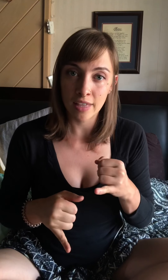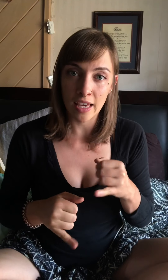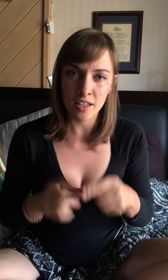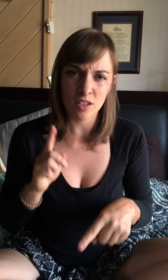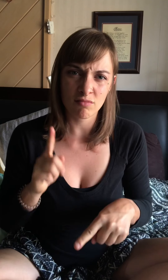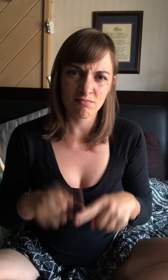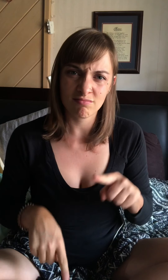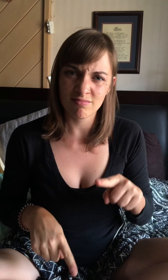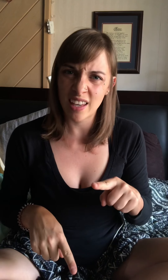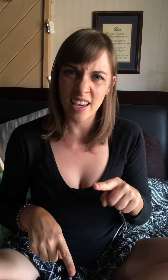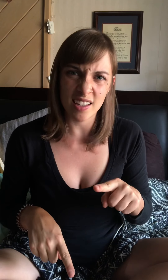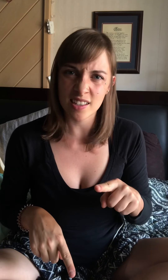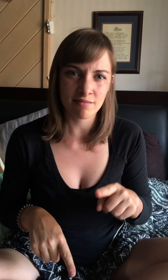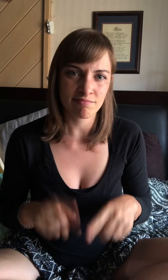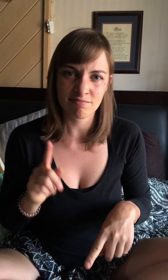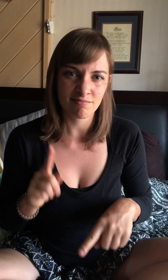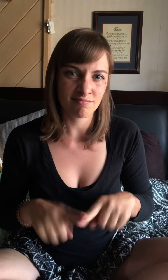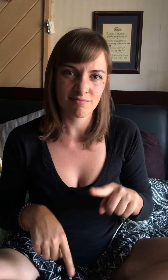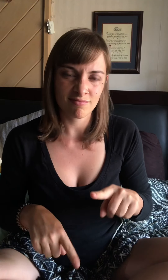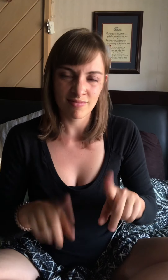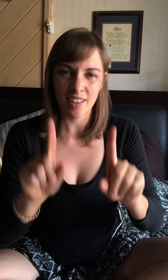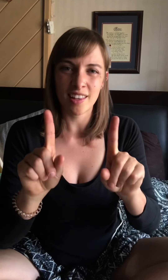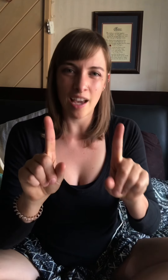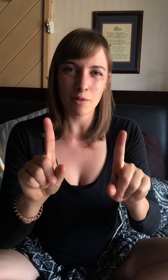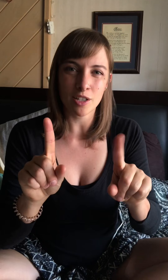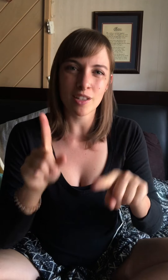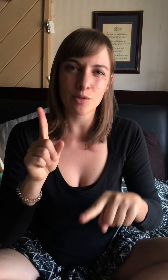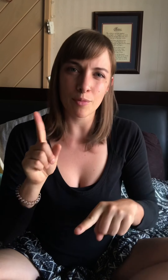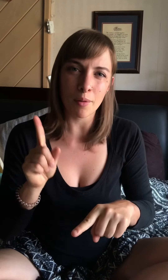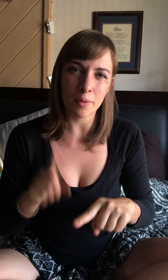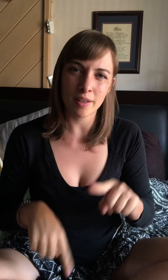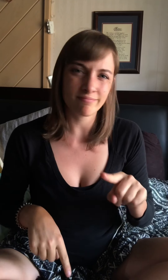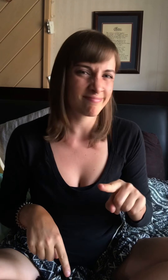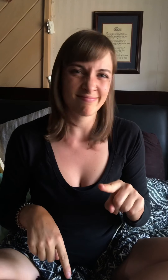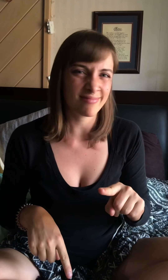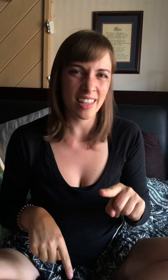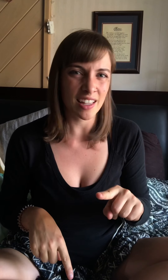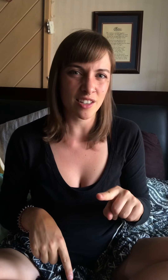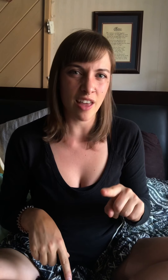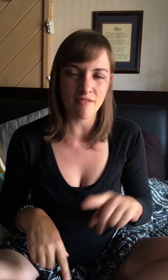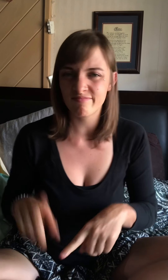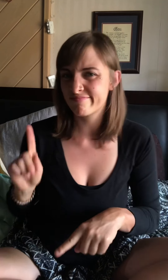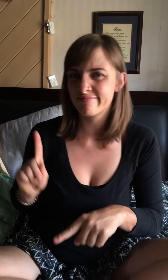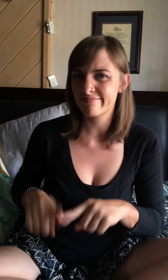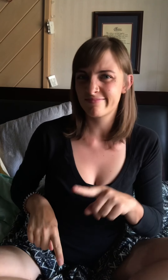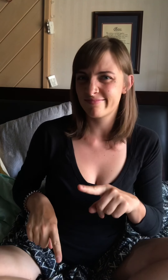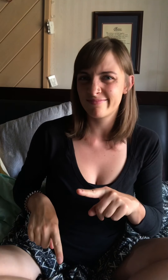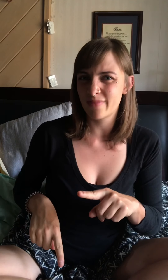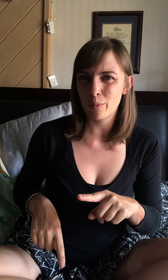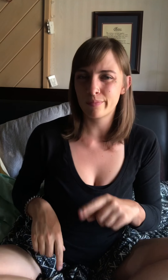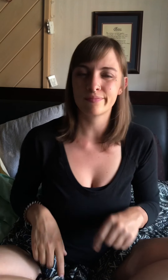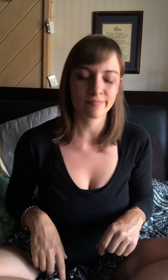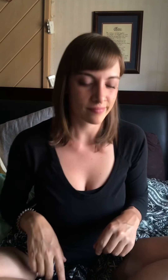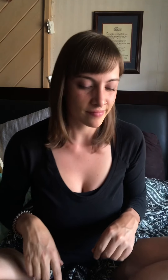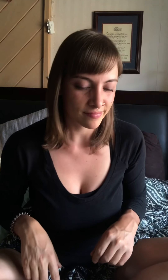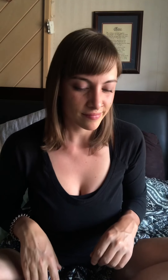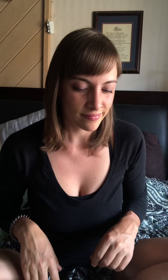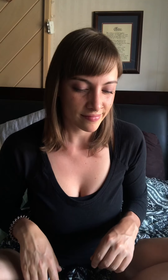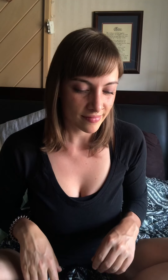Can't. Can't. I think I would do this one probably. I can't do that. Nope.